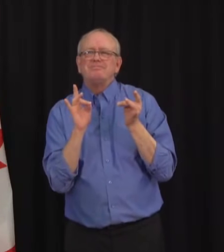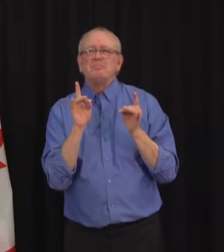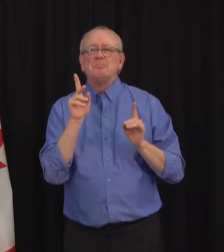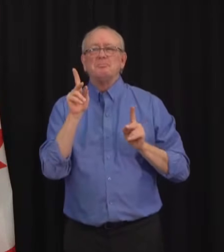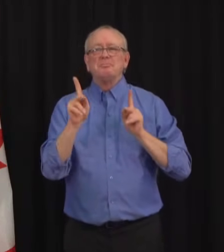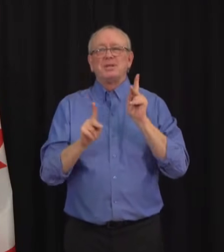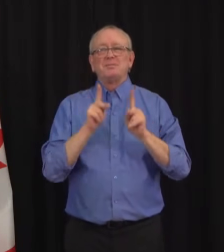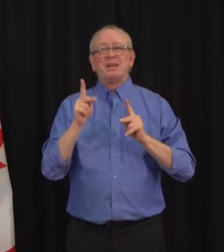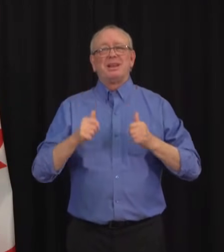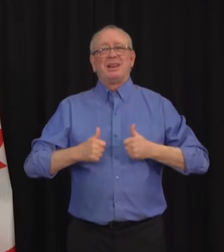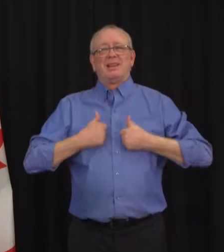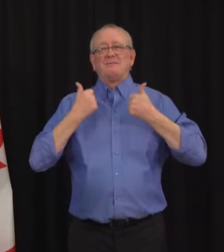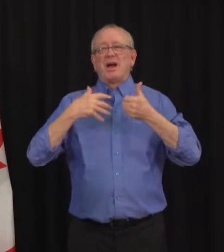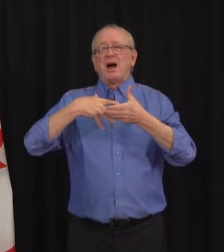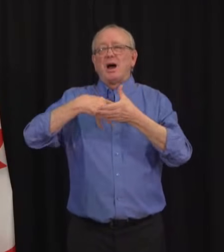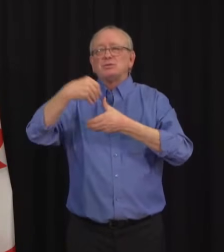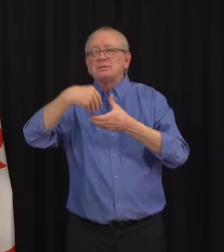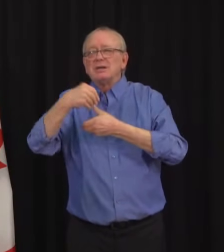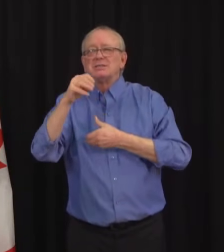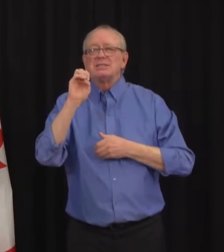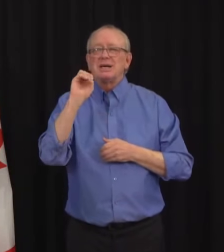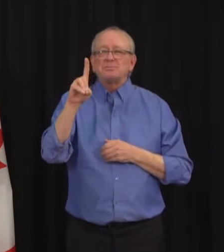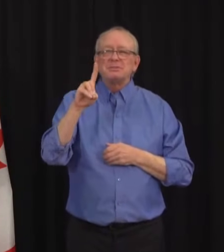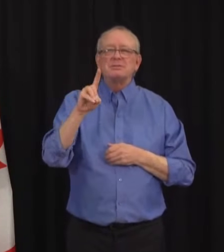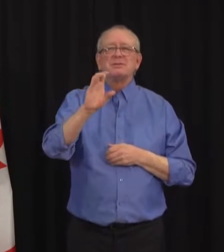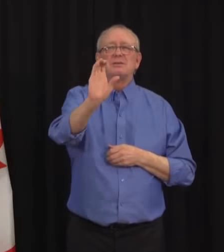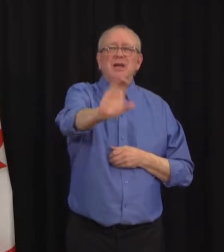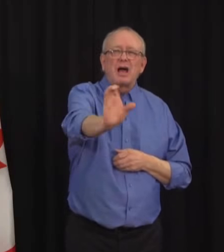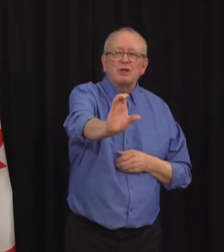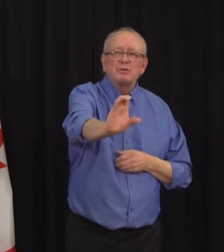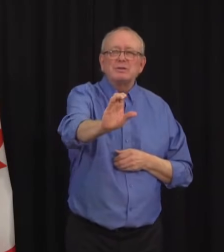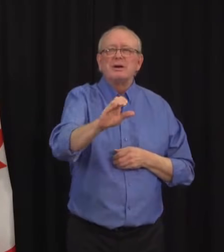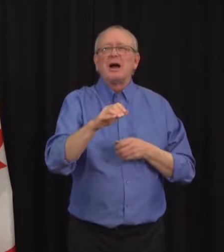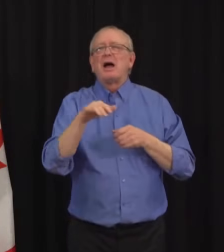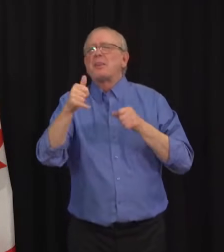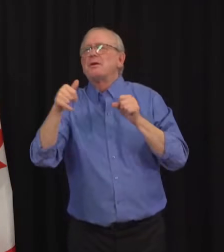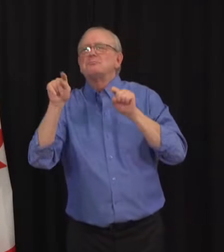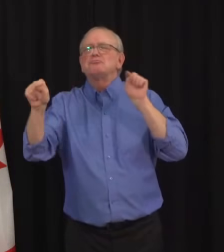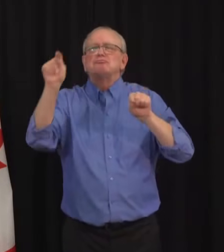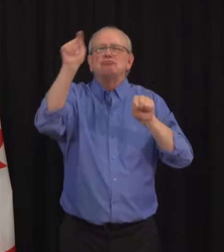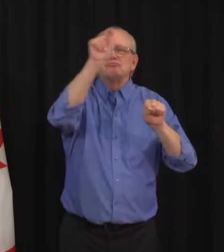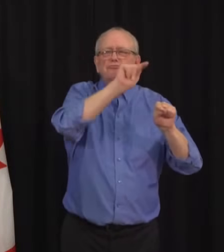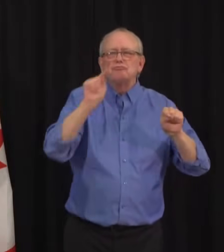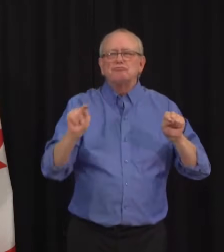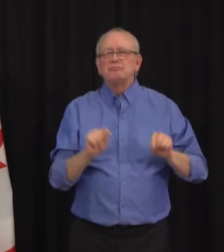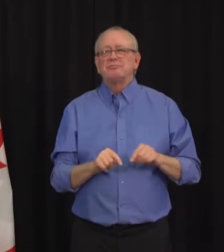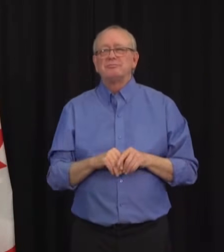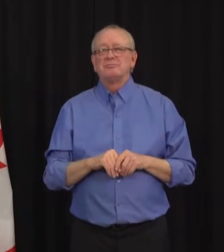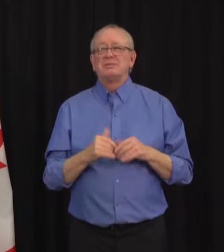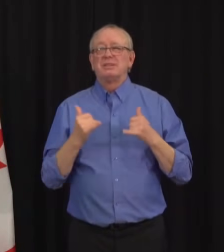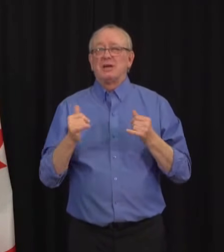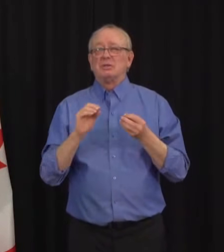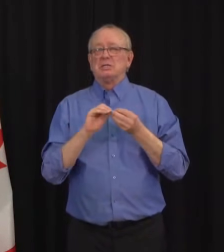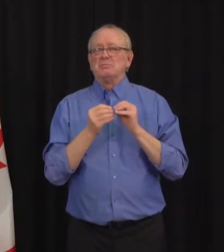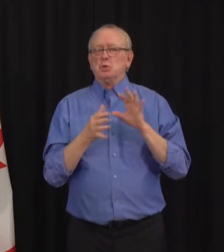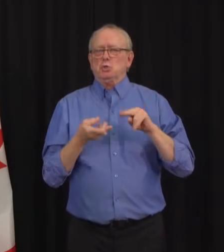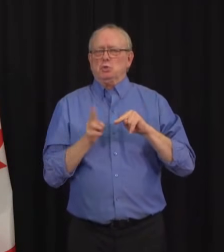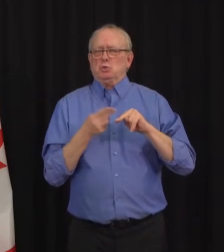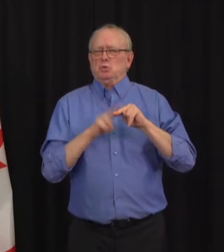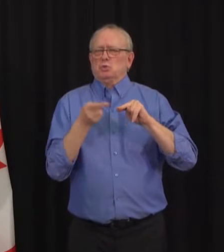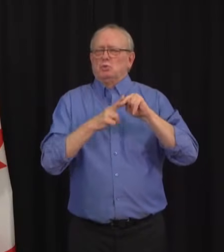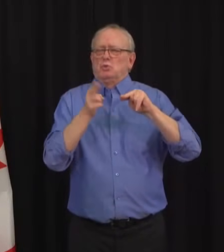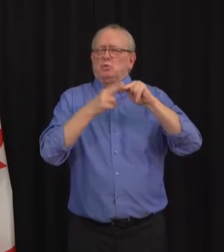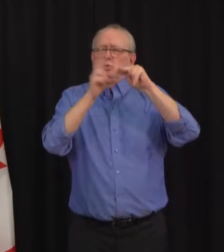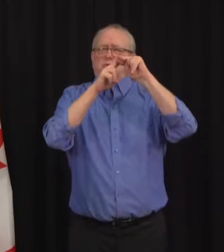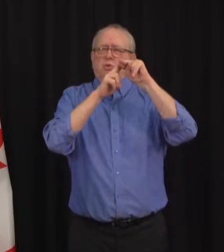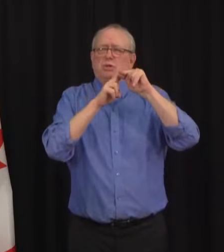We are seeing rising COVID-19 transmission across the province. While infection rates in Edmonton and Calgary make up